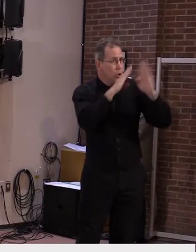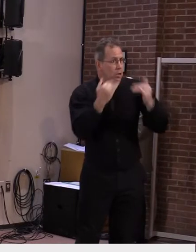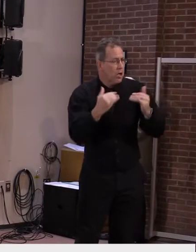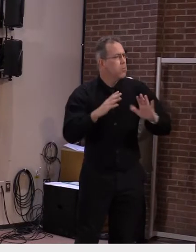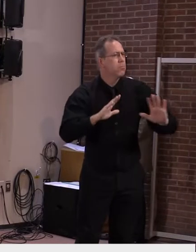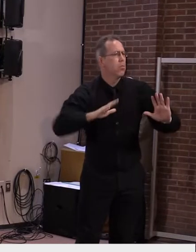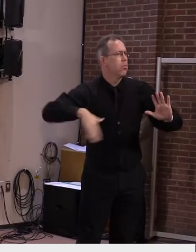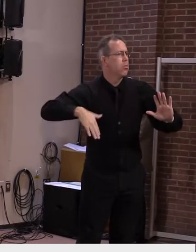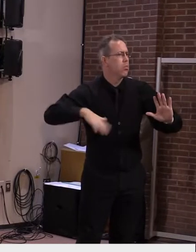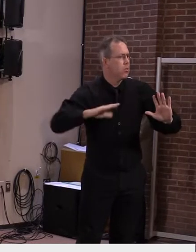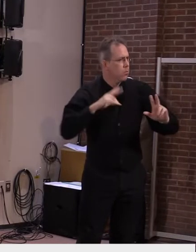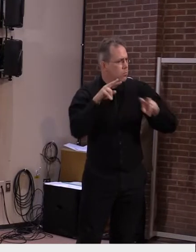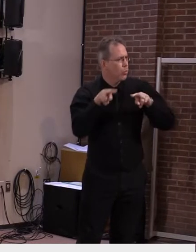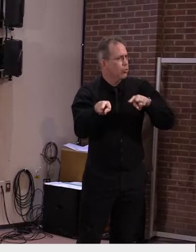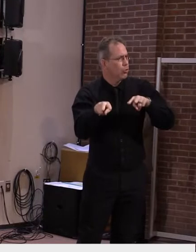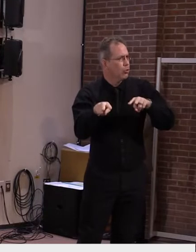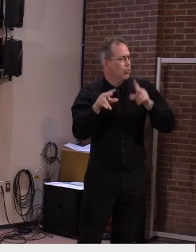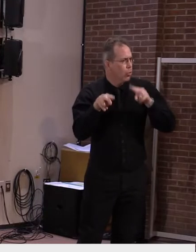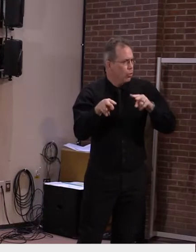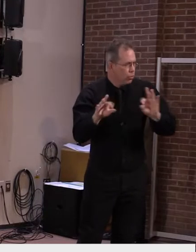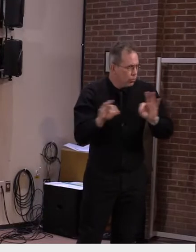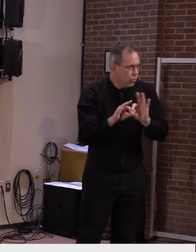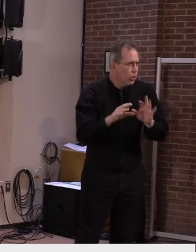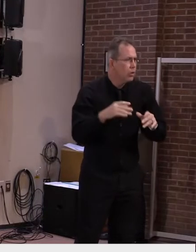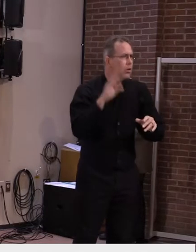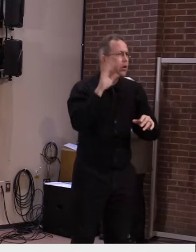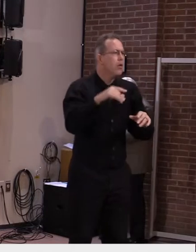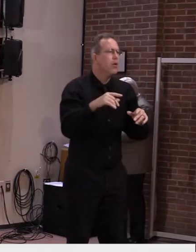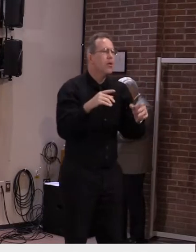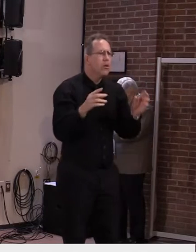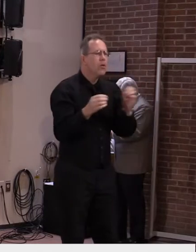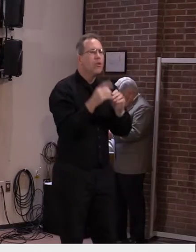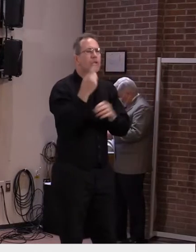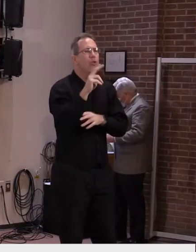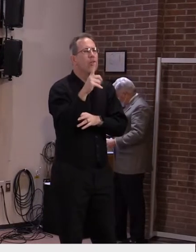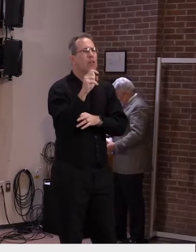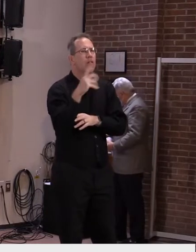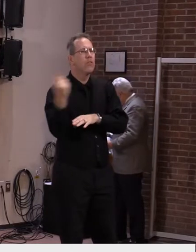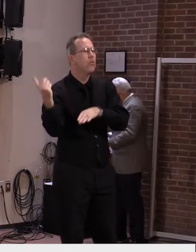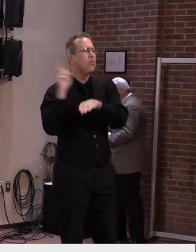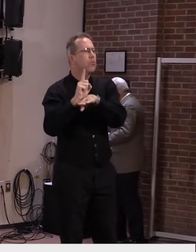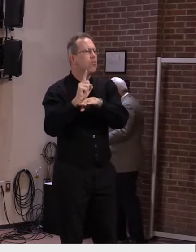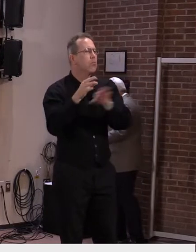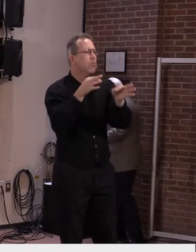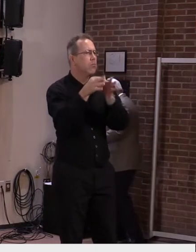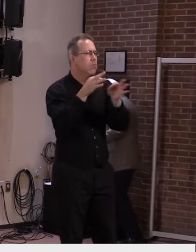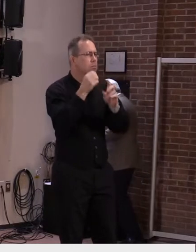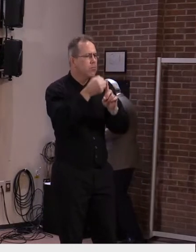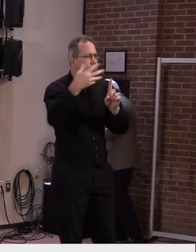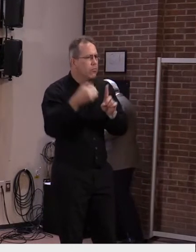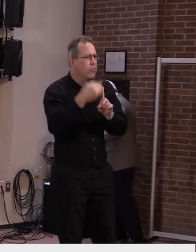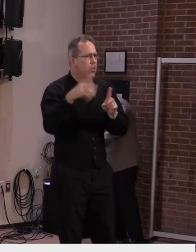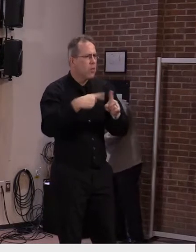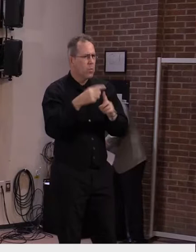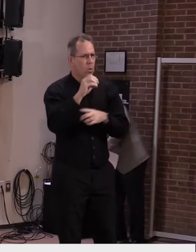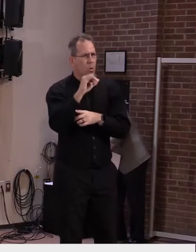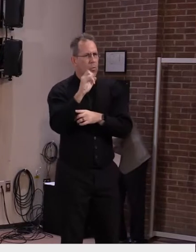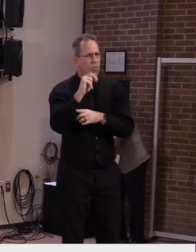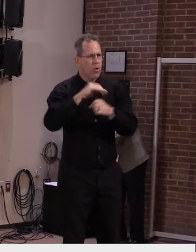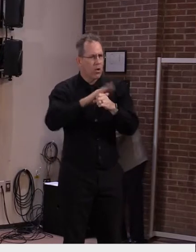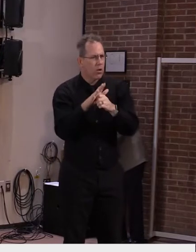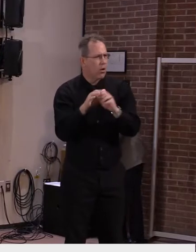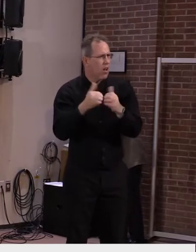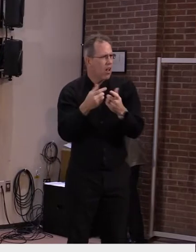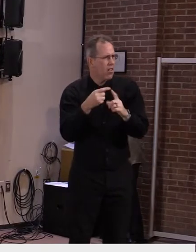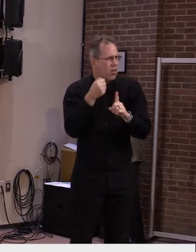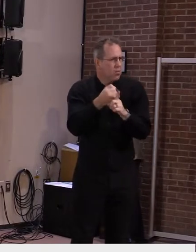remember there's still a lot we don't know, and it could be a couple of weeks before we get more information. Until